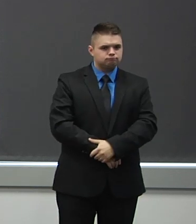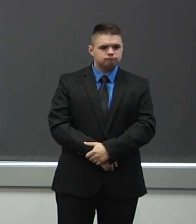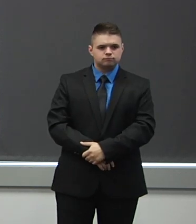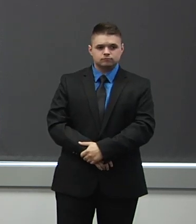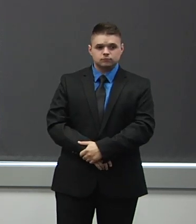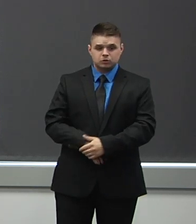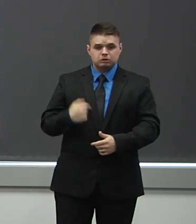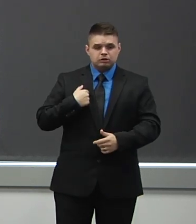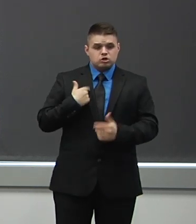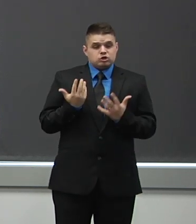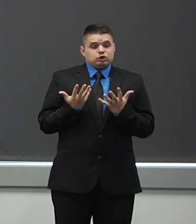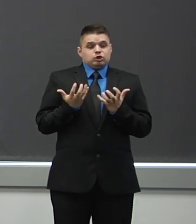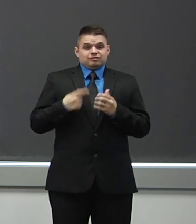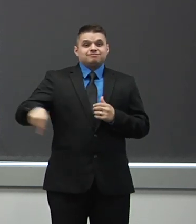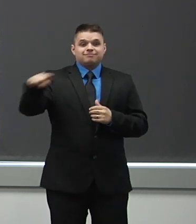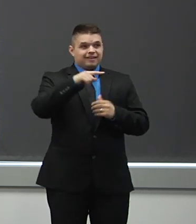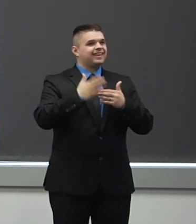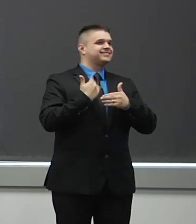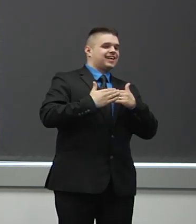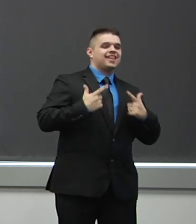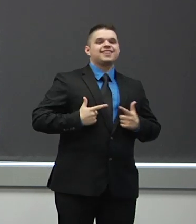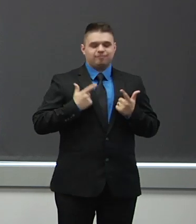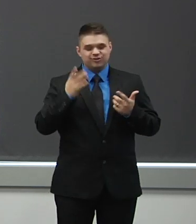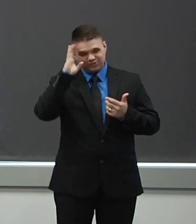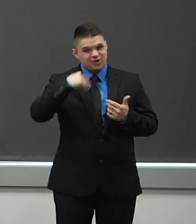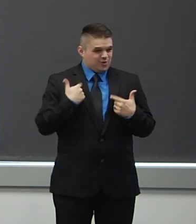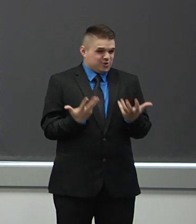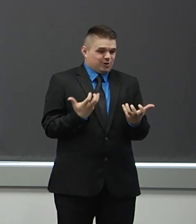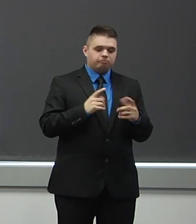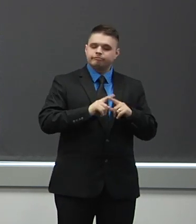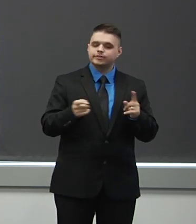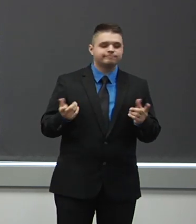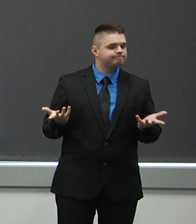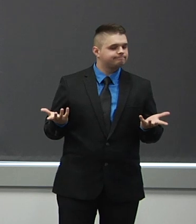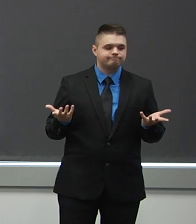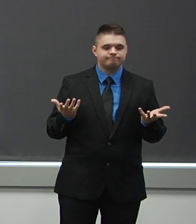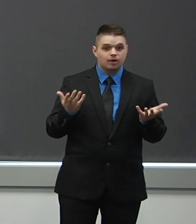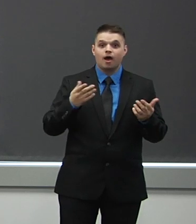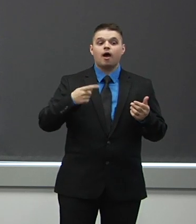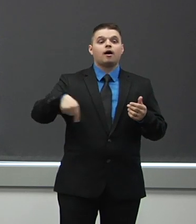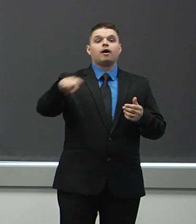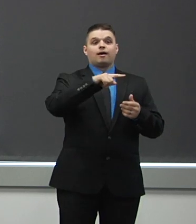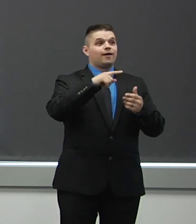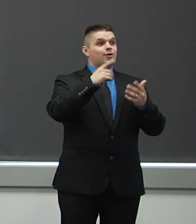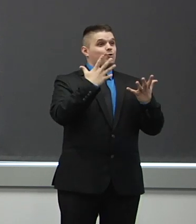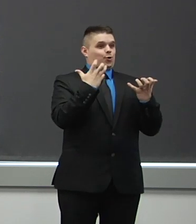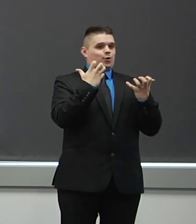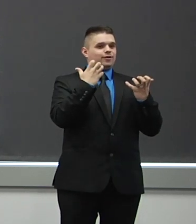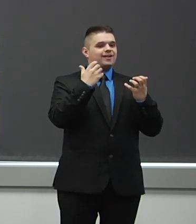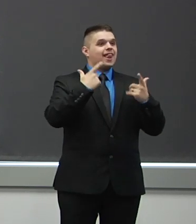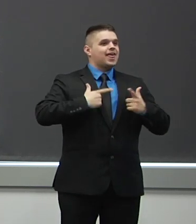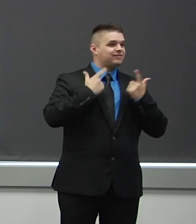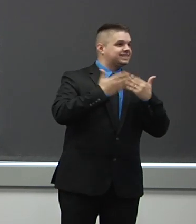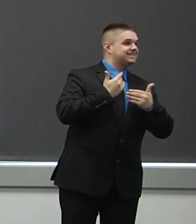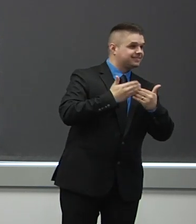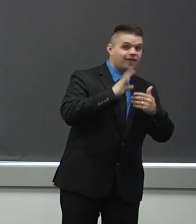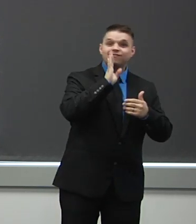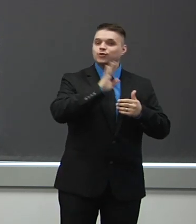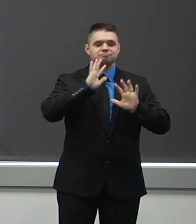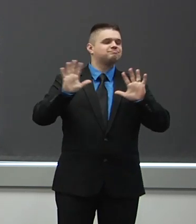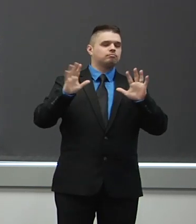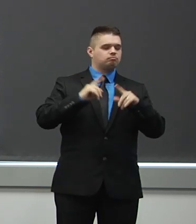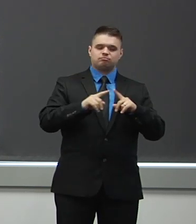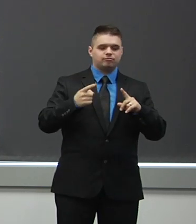for everyone, and I wish I could eliminate the frustration that so many of us are feeling right now. My